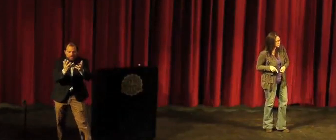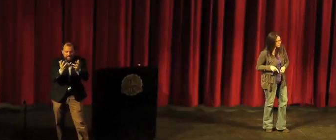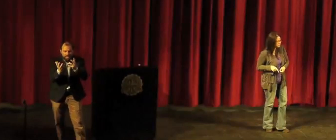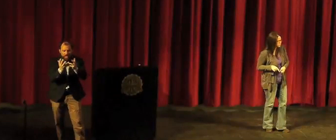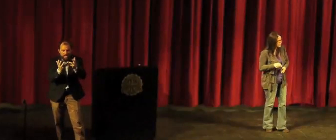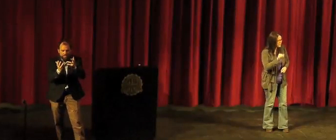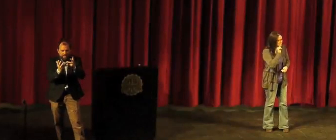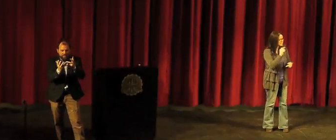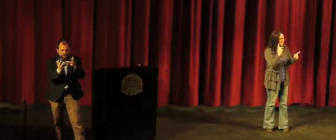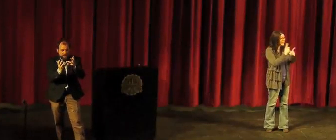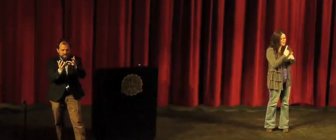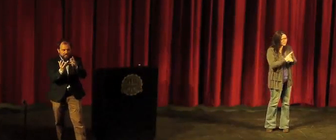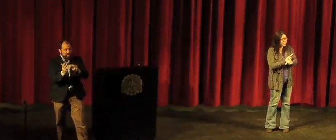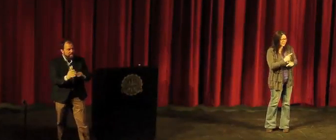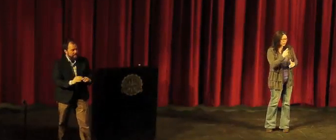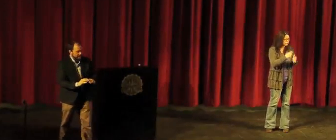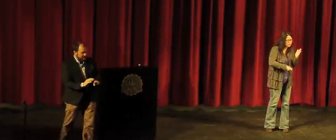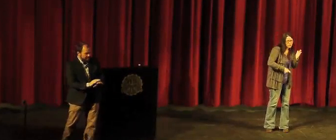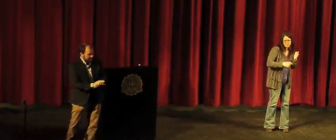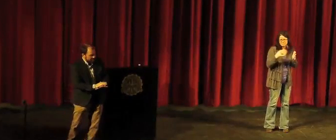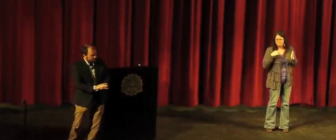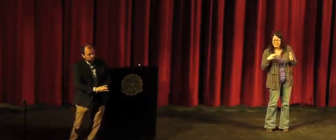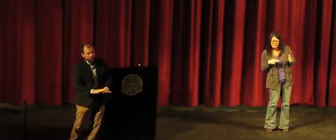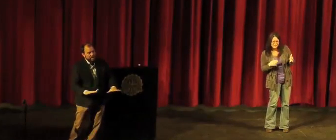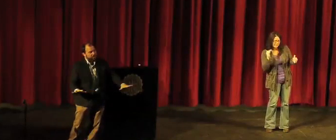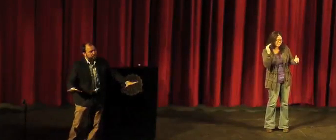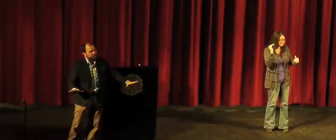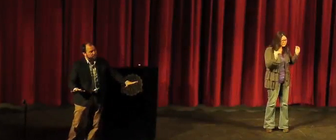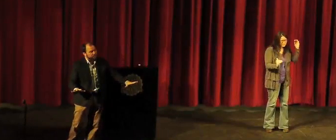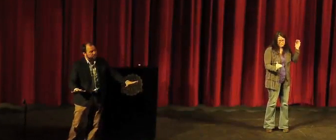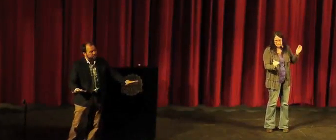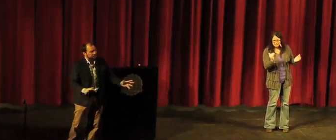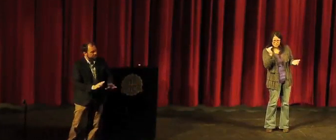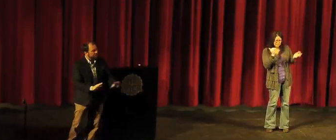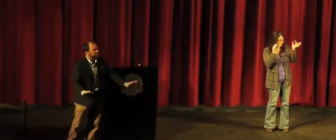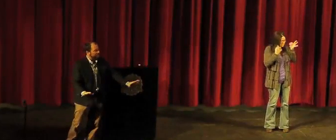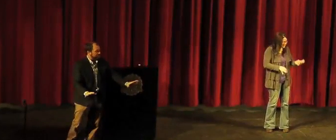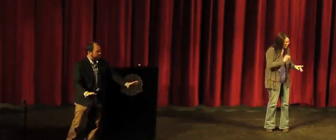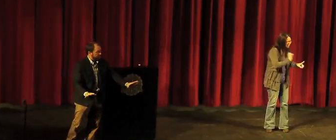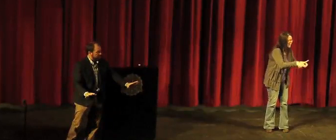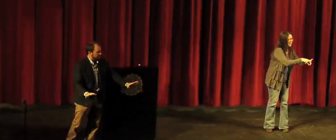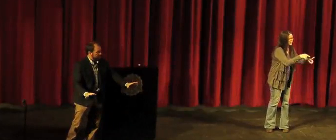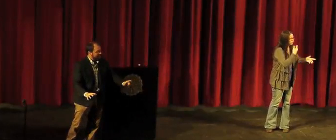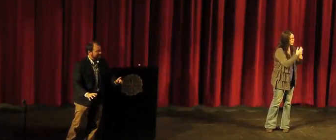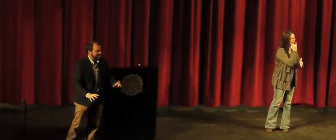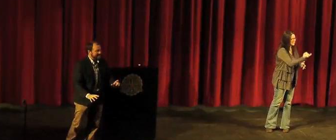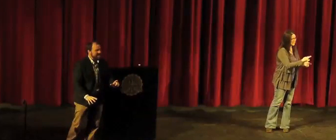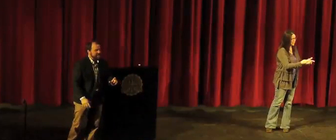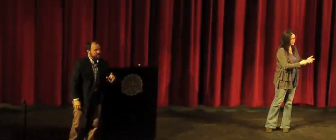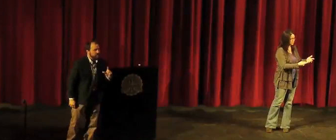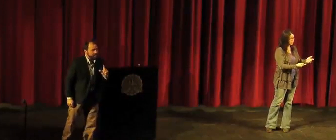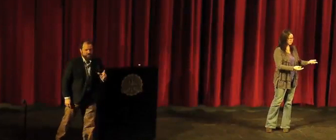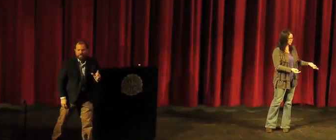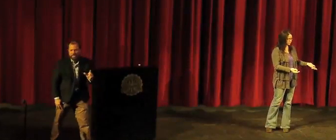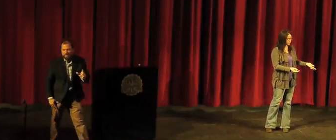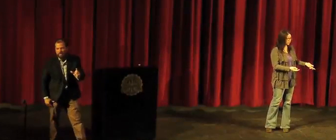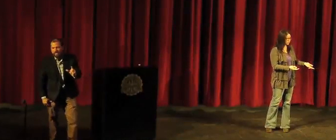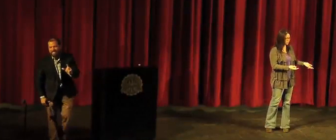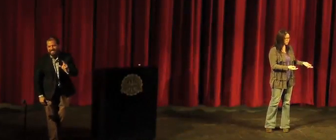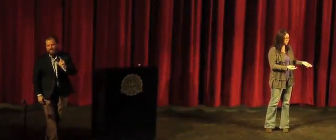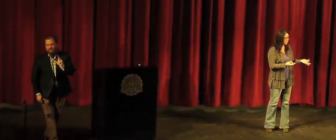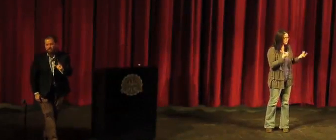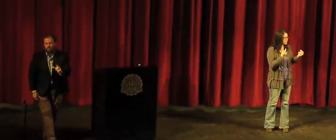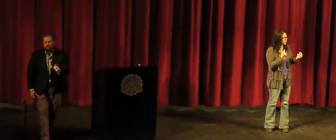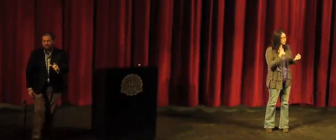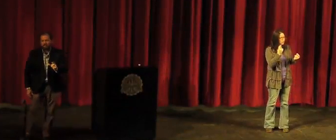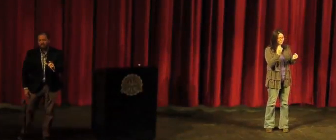of calculating a cost-benefit analysis and then having this sort of rational conclusion in which that's a good idea. Instead, you have to think about it